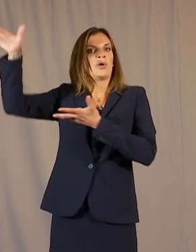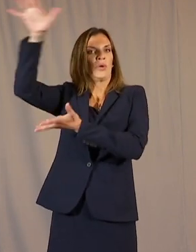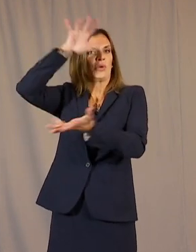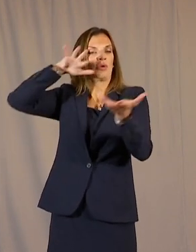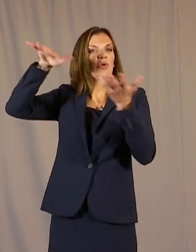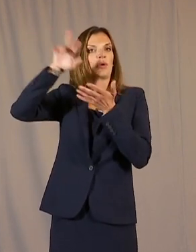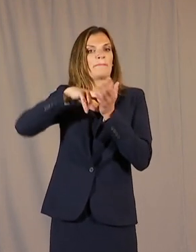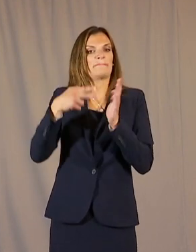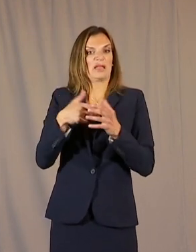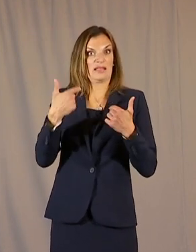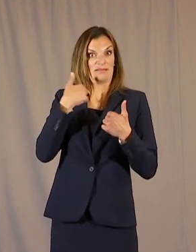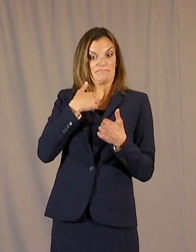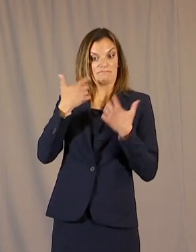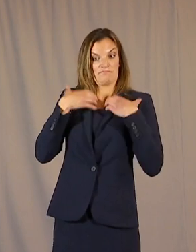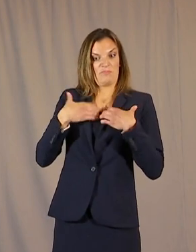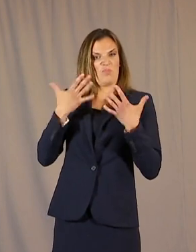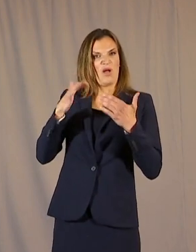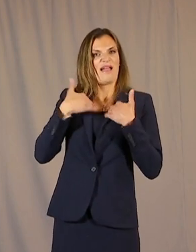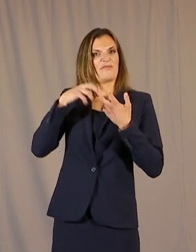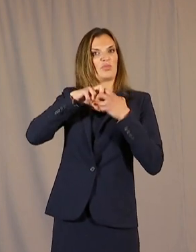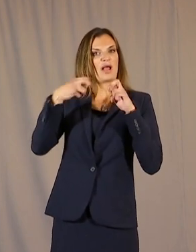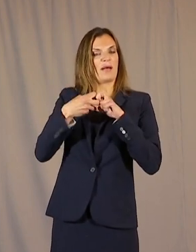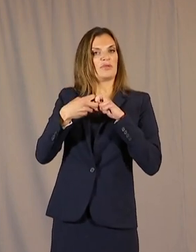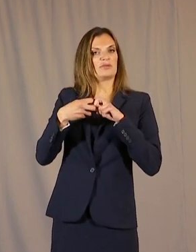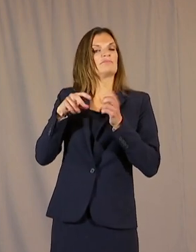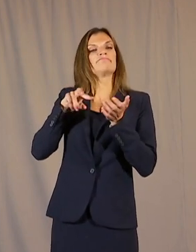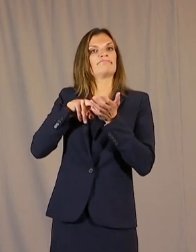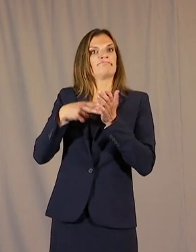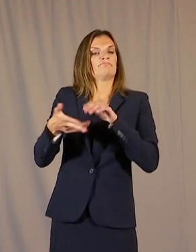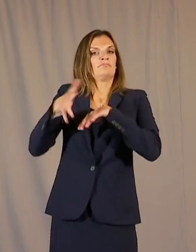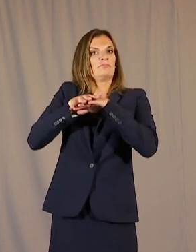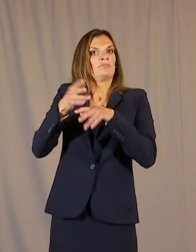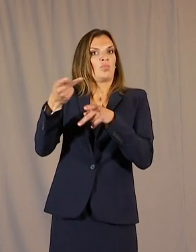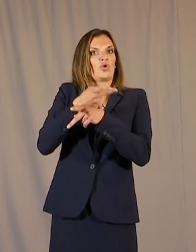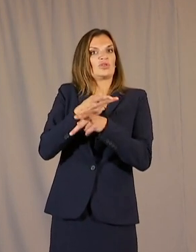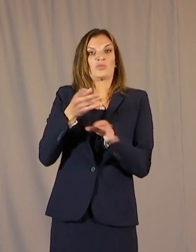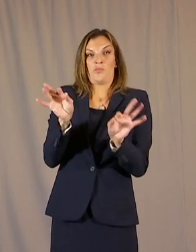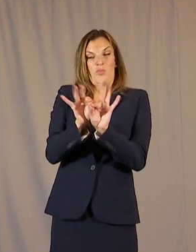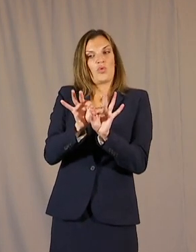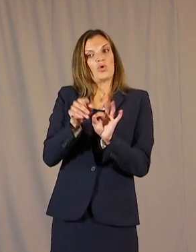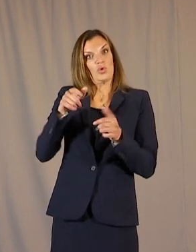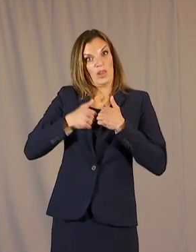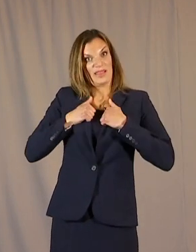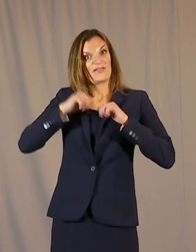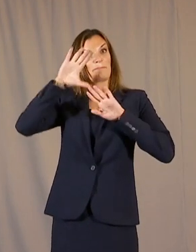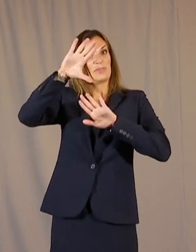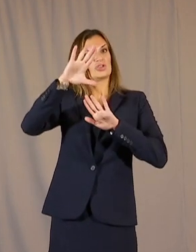have access, that all Michiganders have access to appropriate health care,